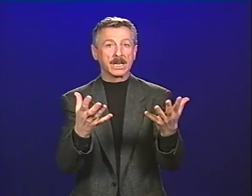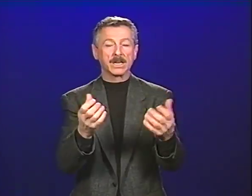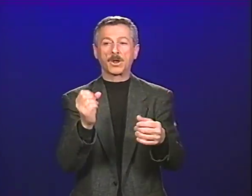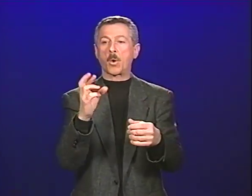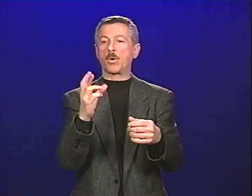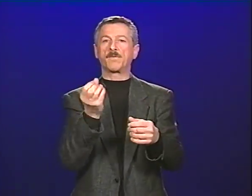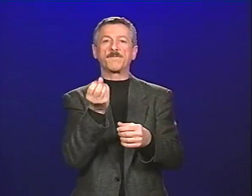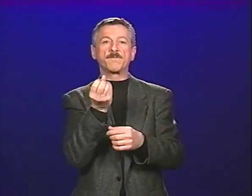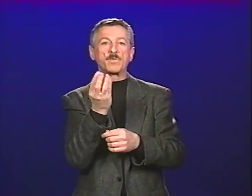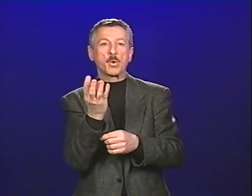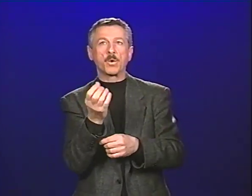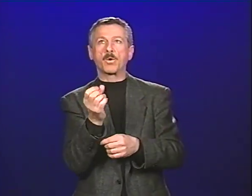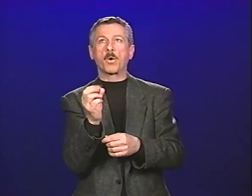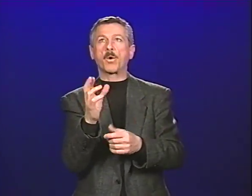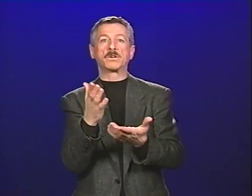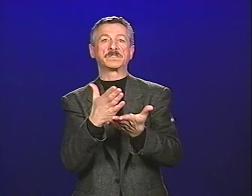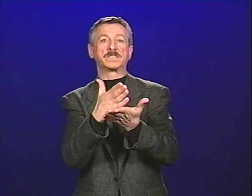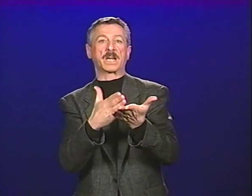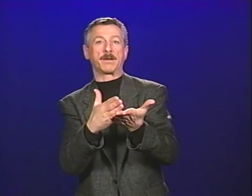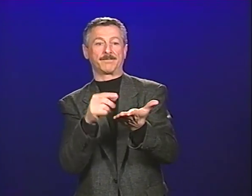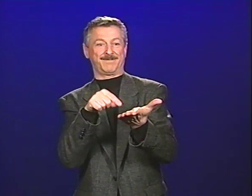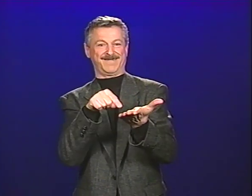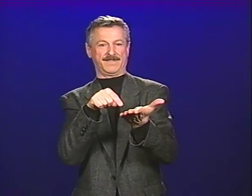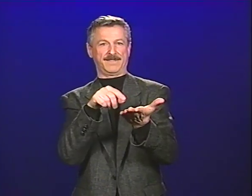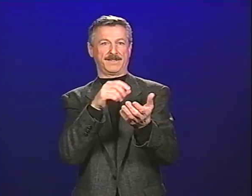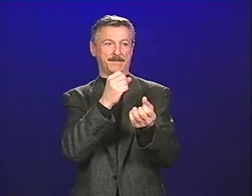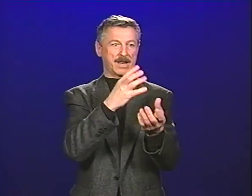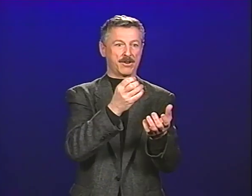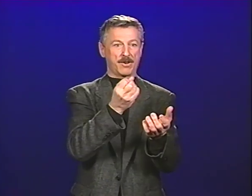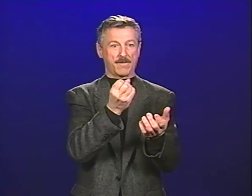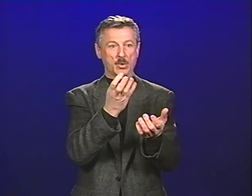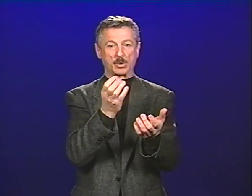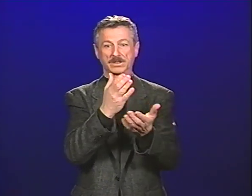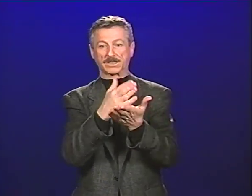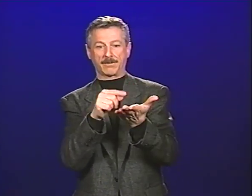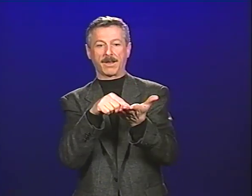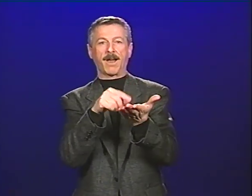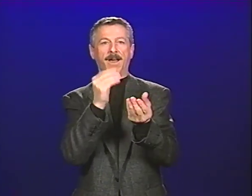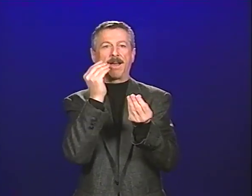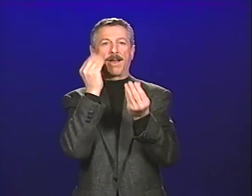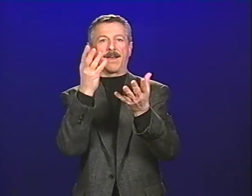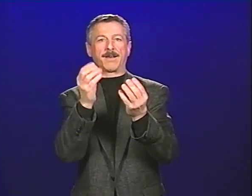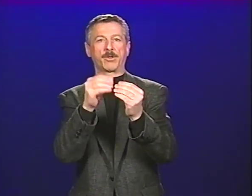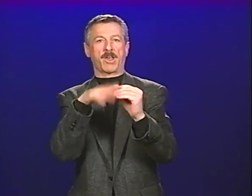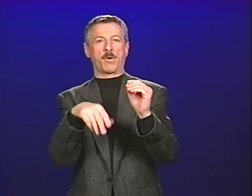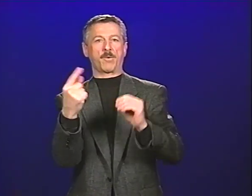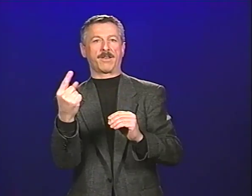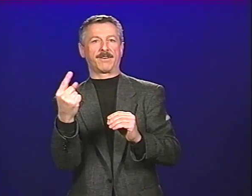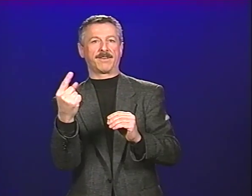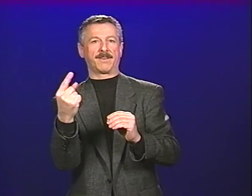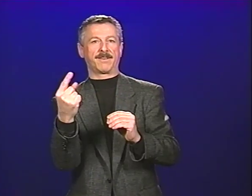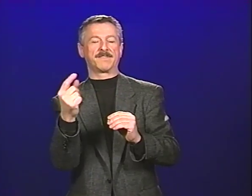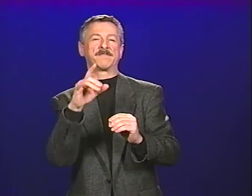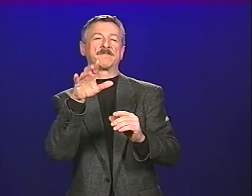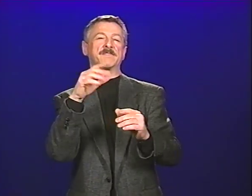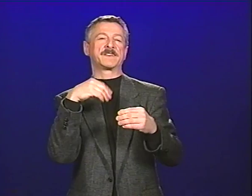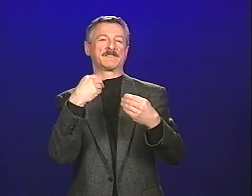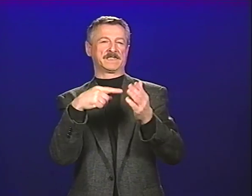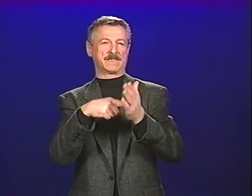Another way of indicating plurality is the addition of specific signs, many, few, or some. These can convey the